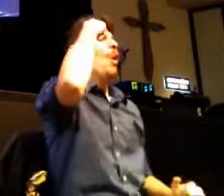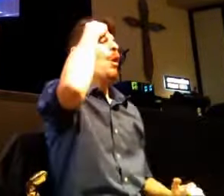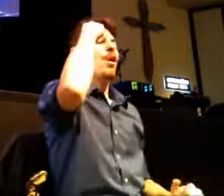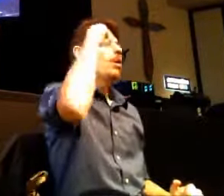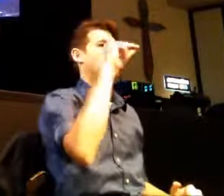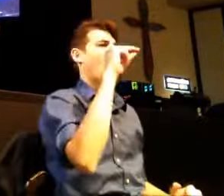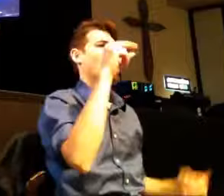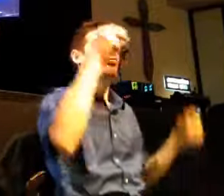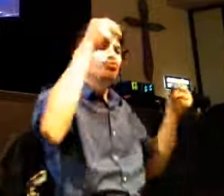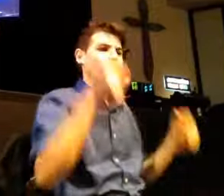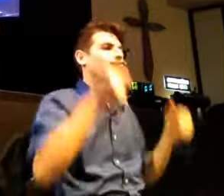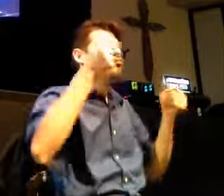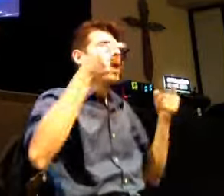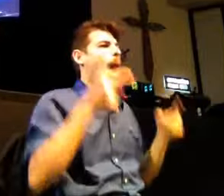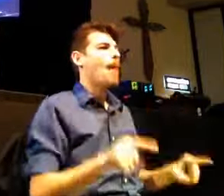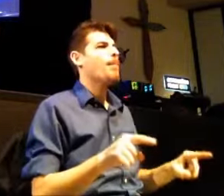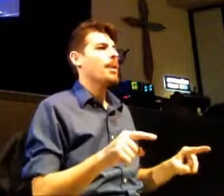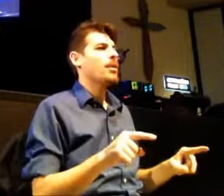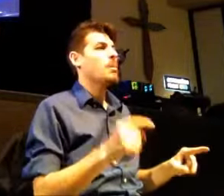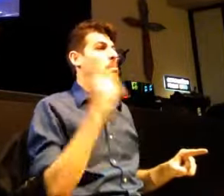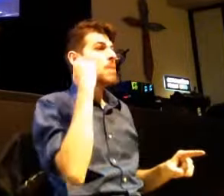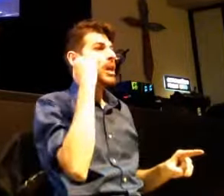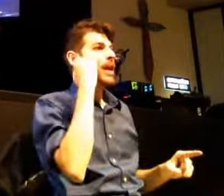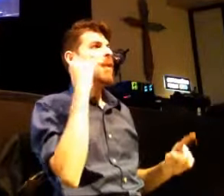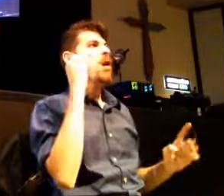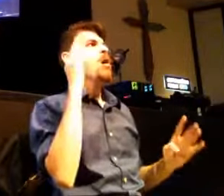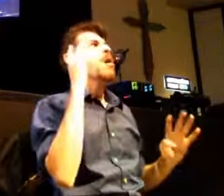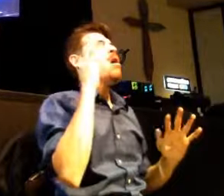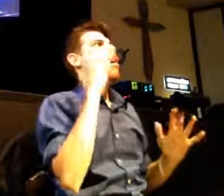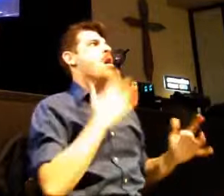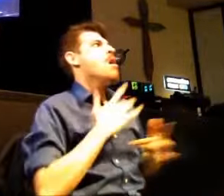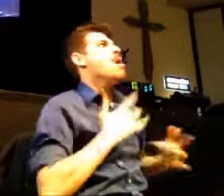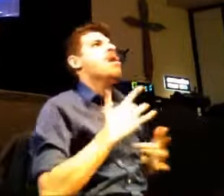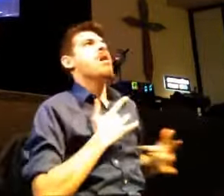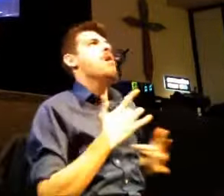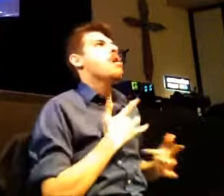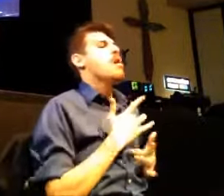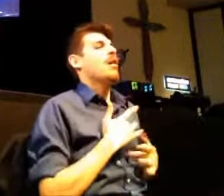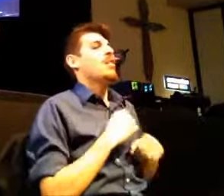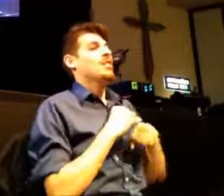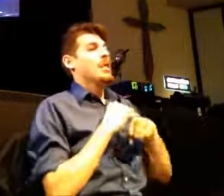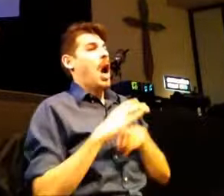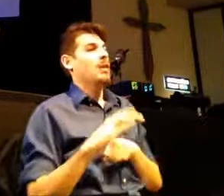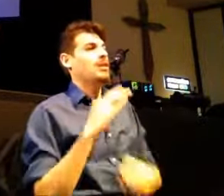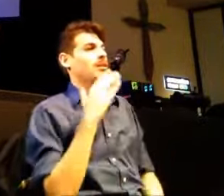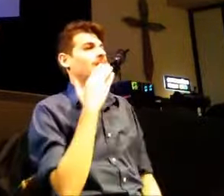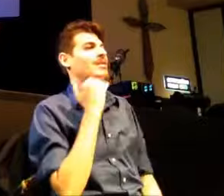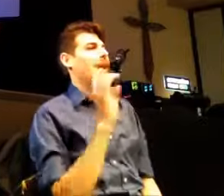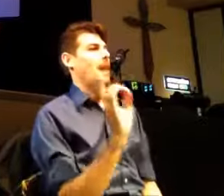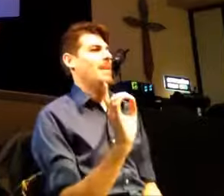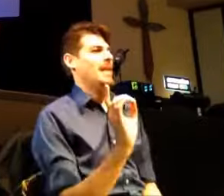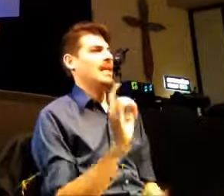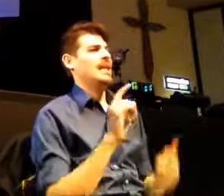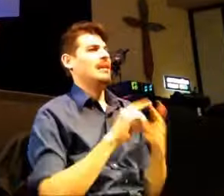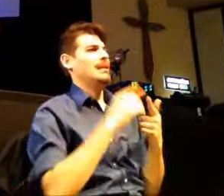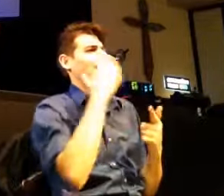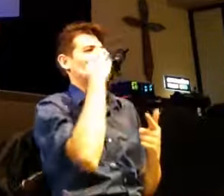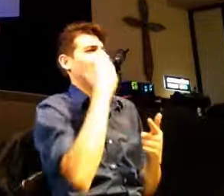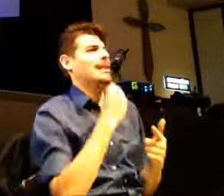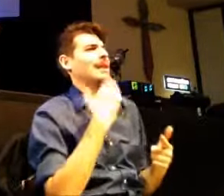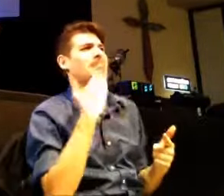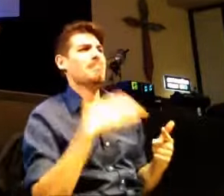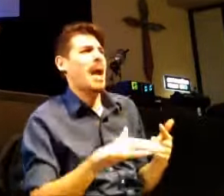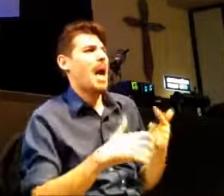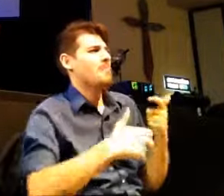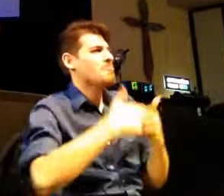heart. It can lead to diabetes. It can keep you up. It can keep you from sleeping. And we all know, right? Sleep's a very good